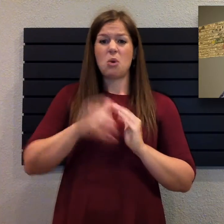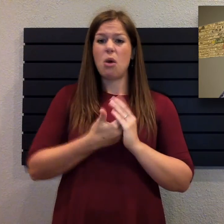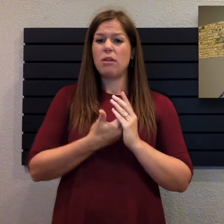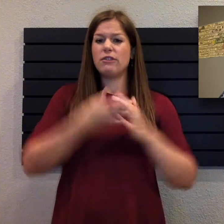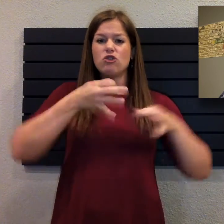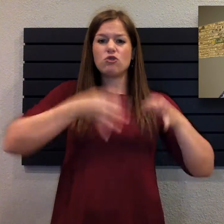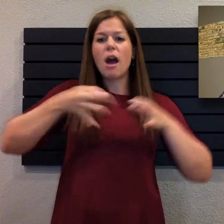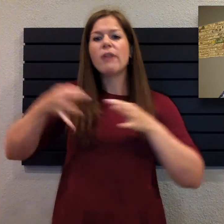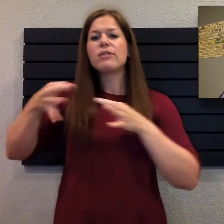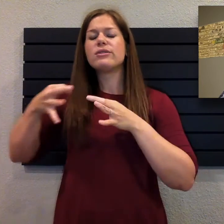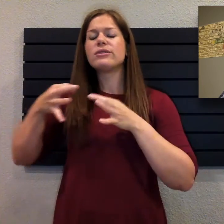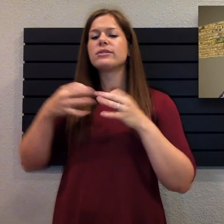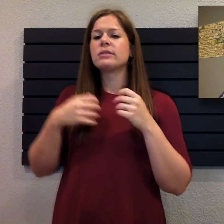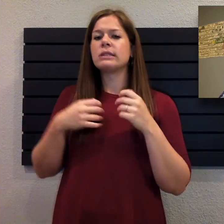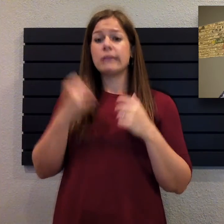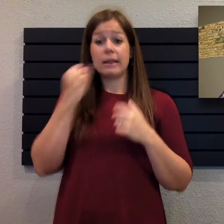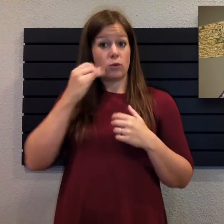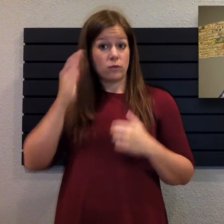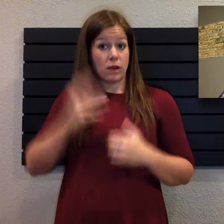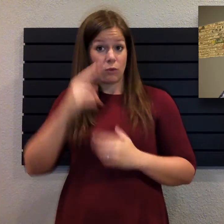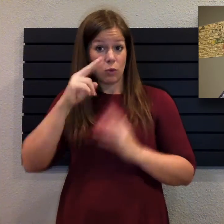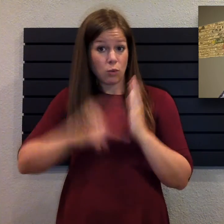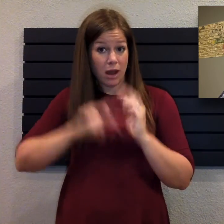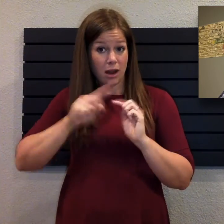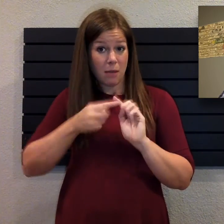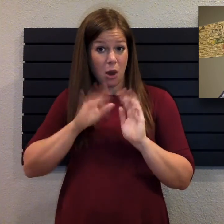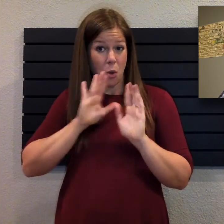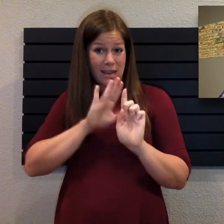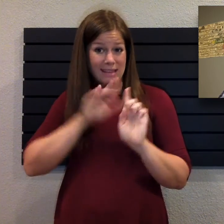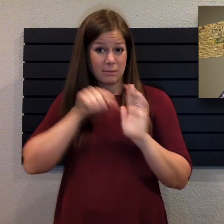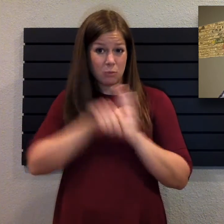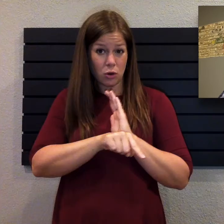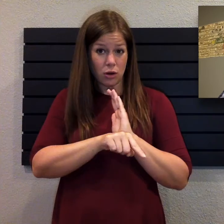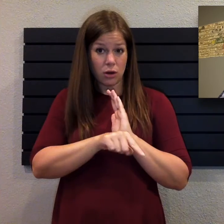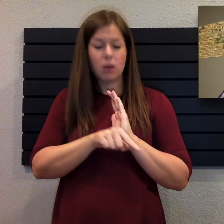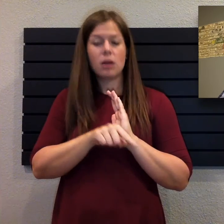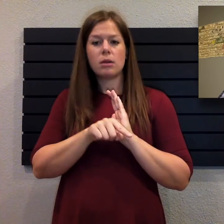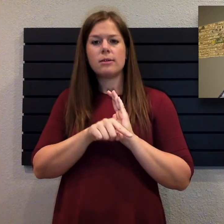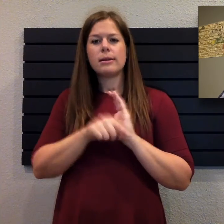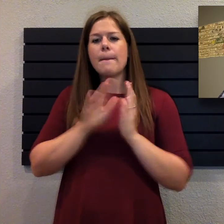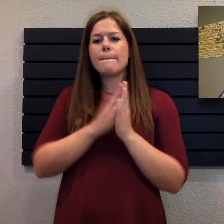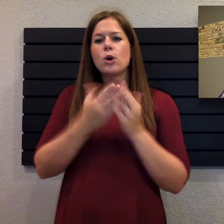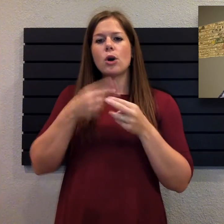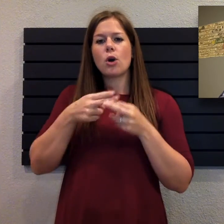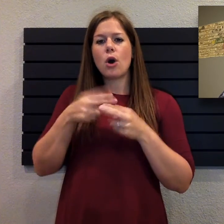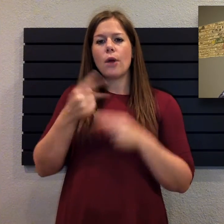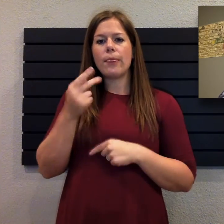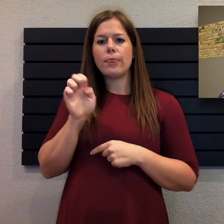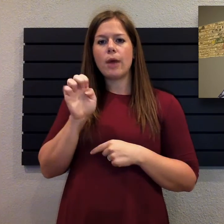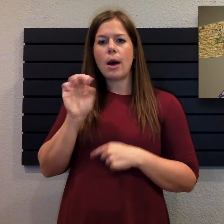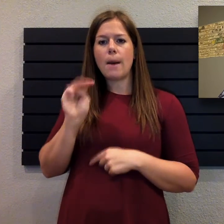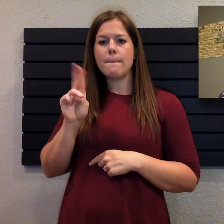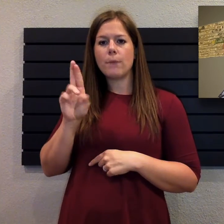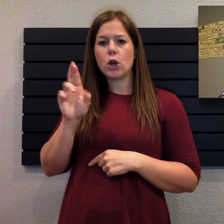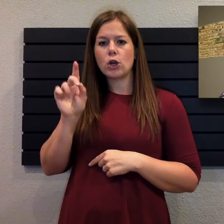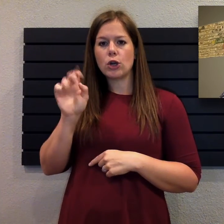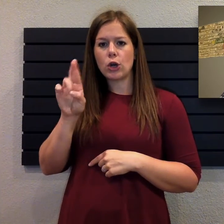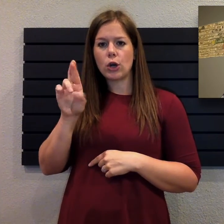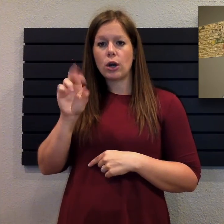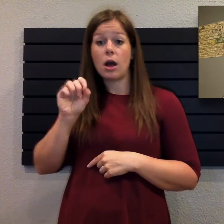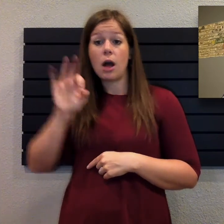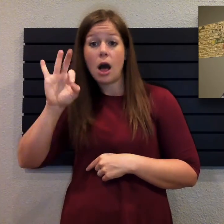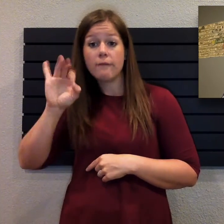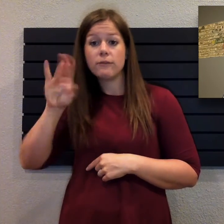activity surrounding the trial of Jesus. If you've never read The Murder of Jesus by John MacArthur, it